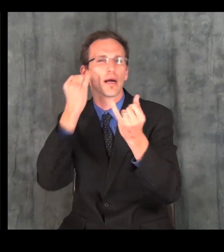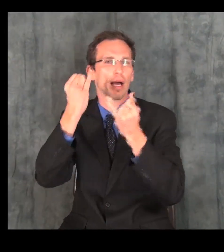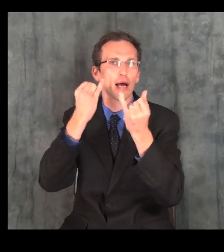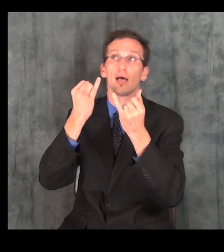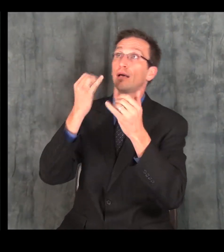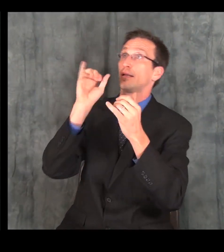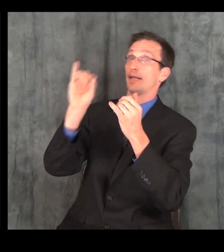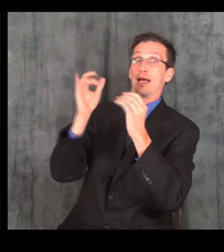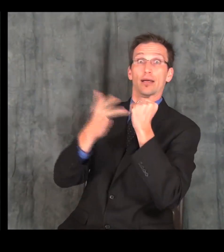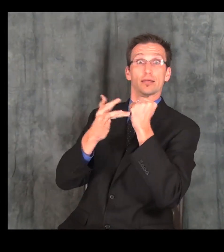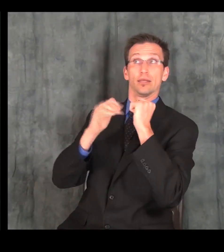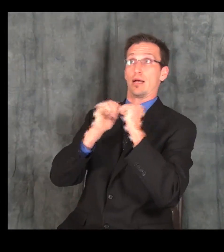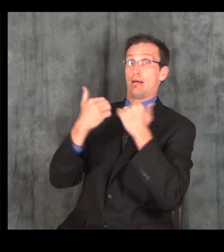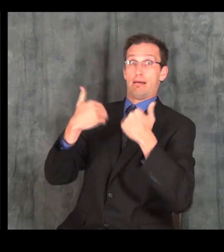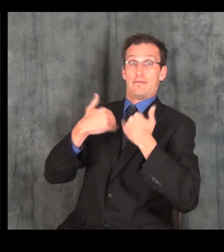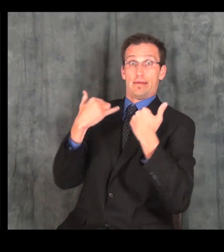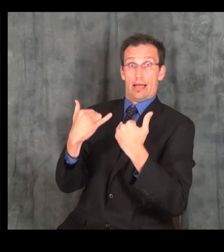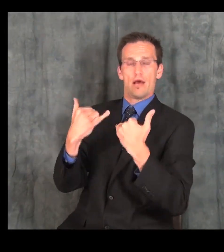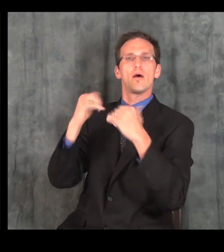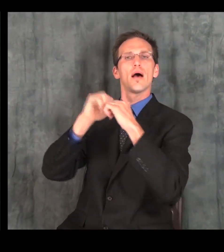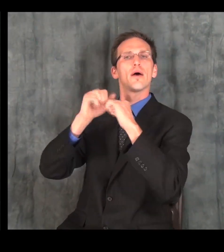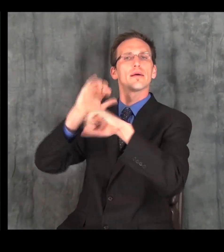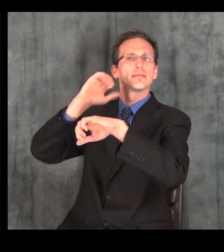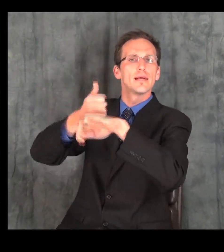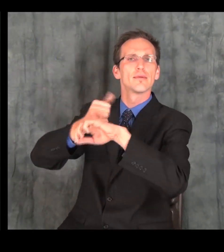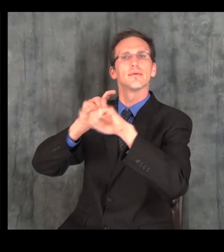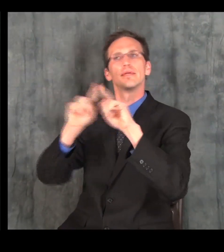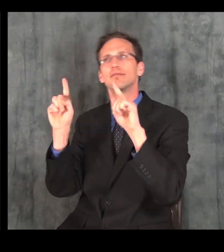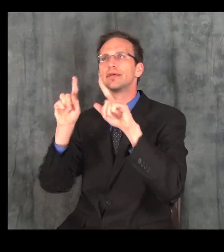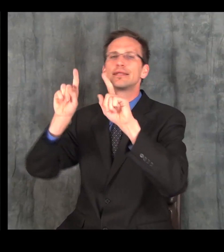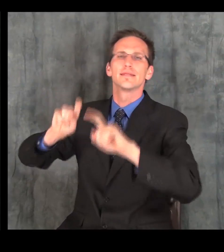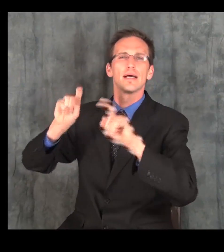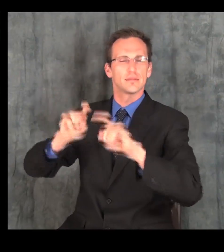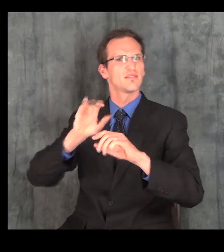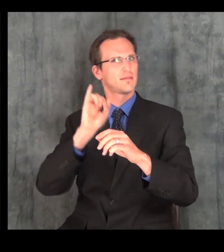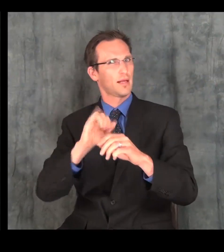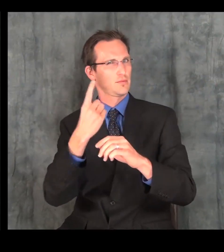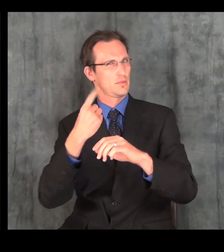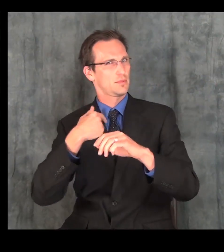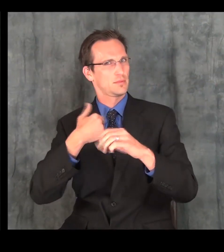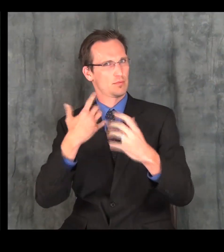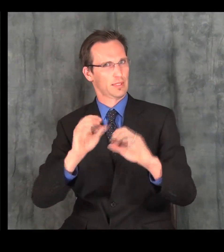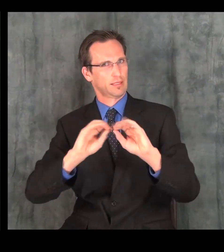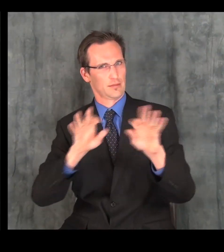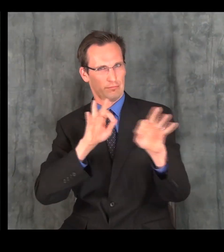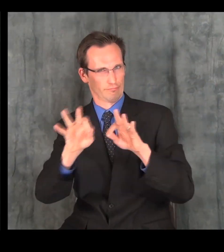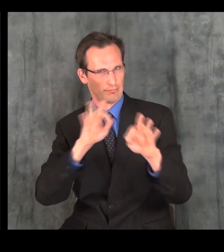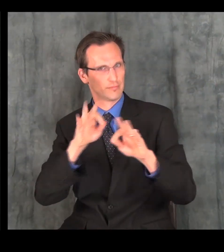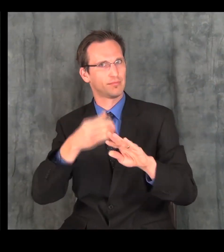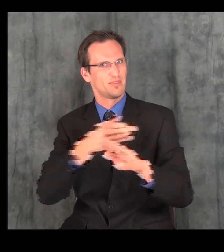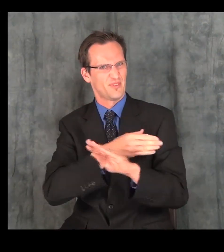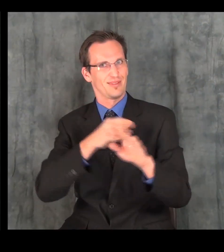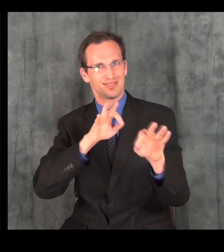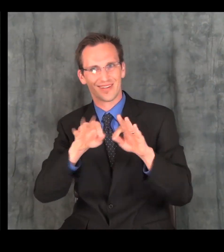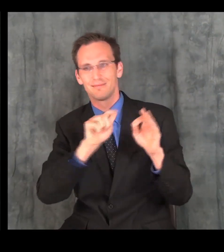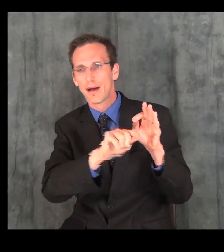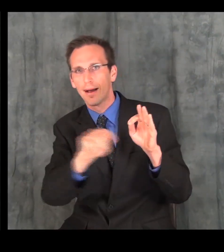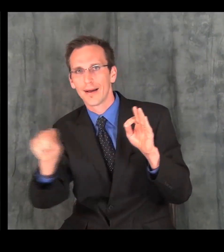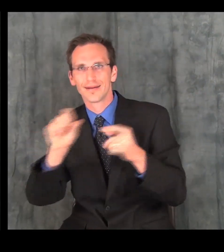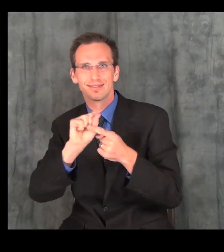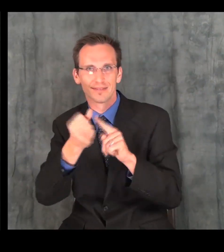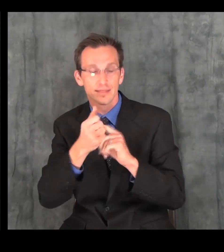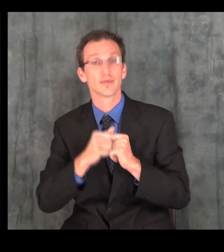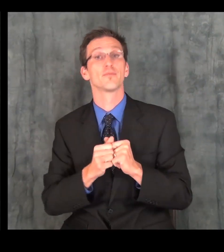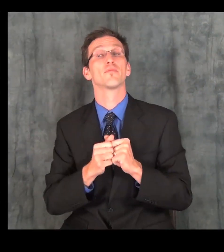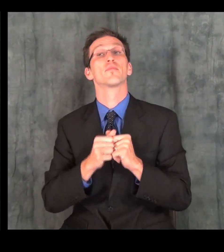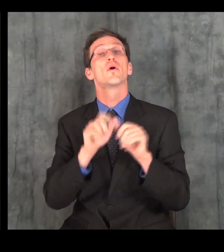that technology, the way that it was set up. So that's a caveat before I proceed. One of the other things about the AVL system